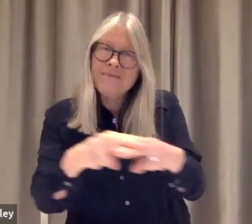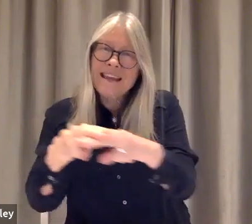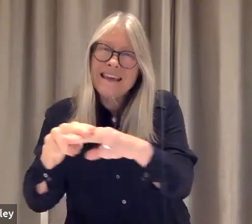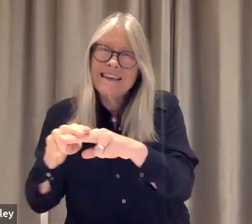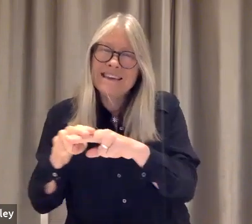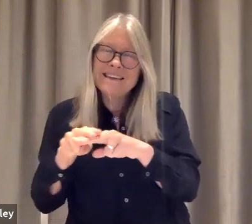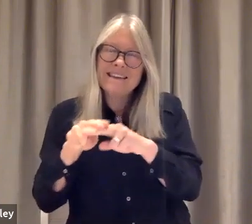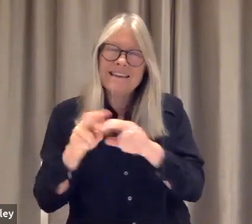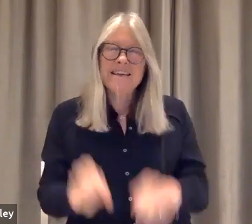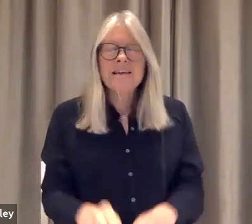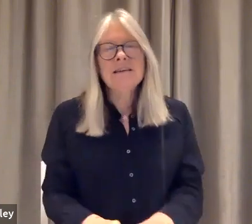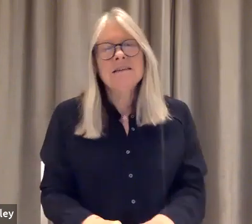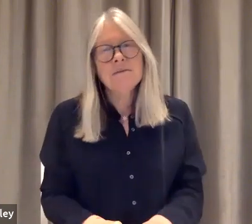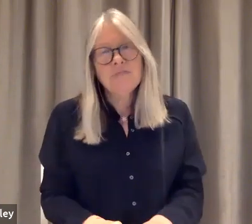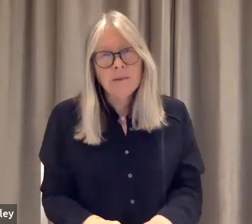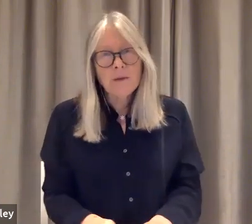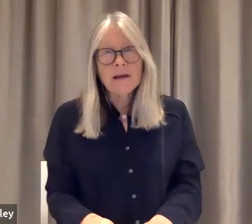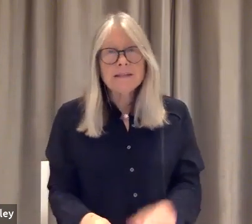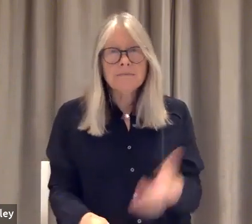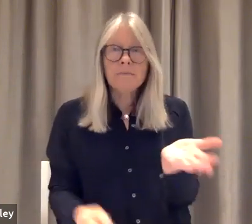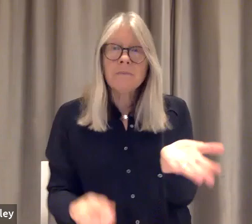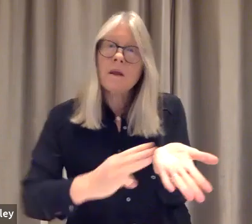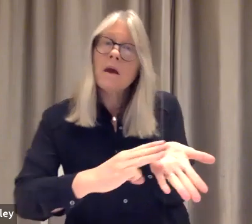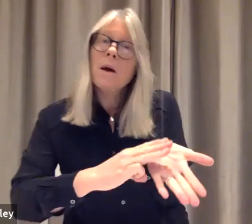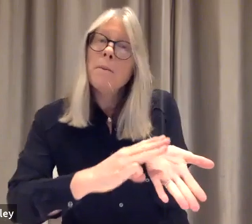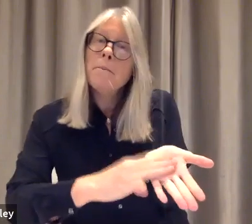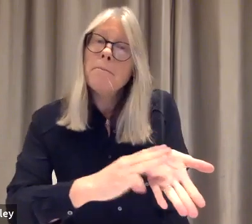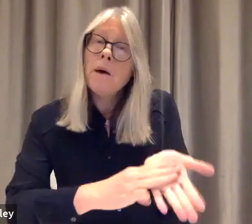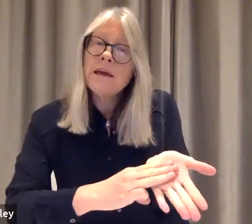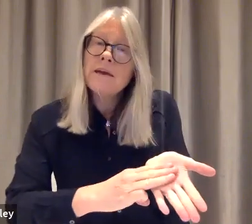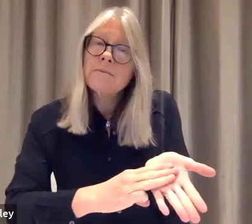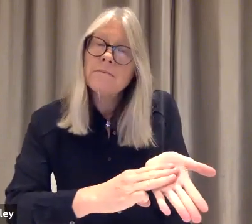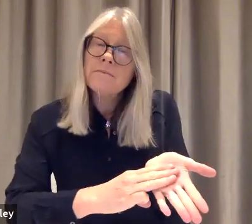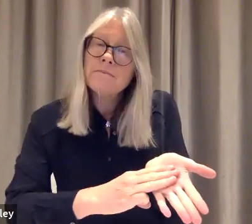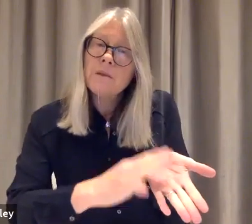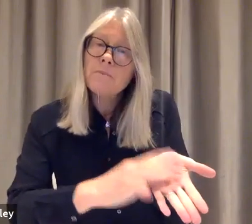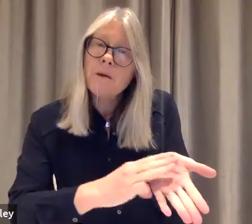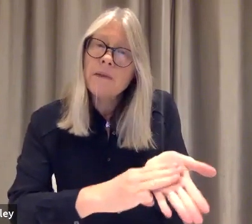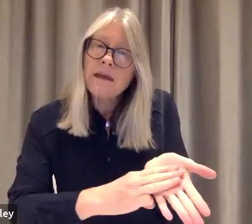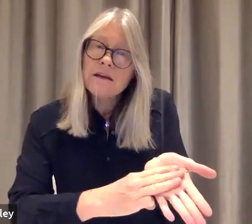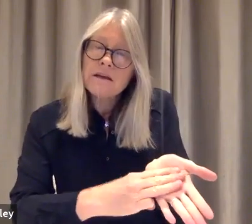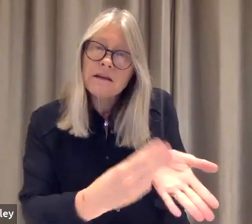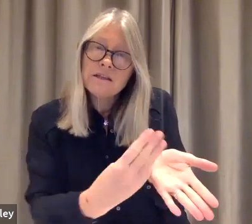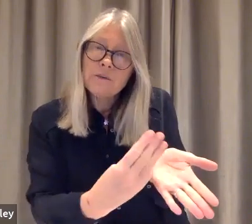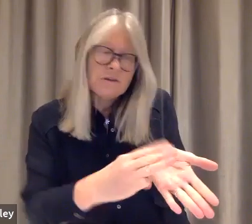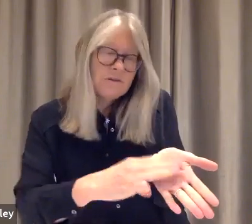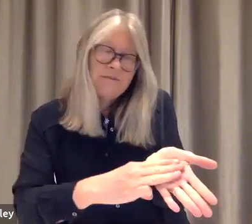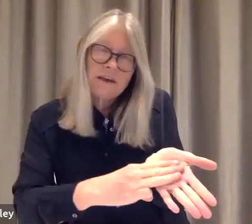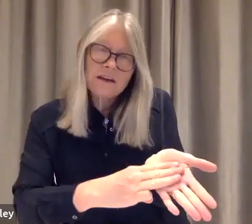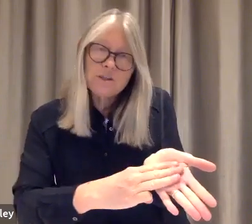family? Some family words. Mummy. Mummy. So with those three fingers, which is